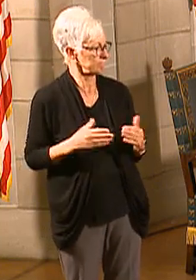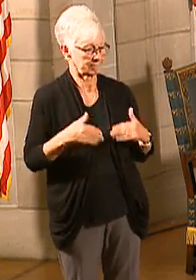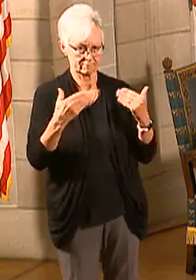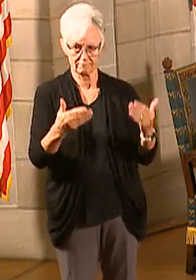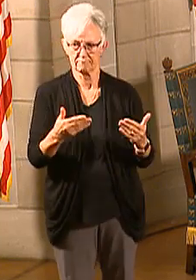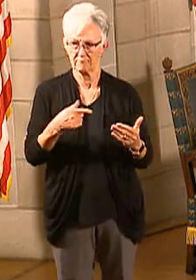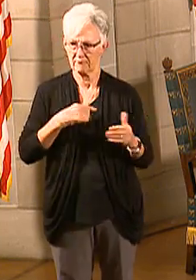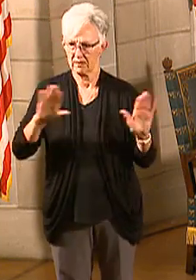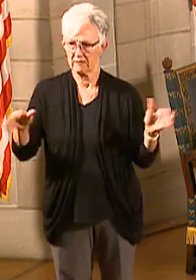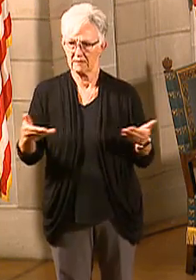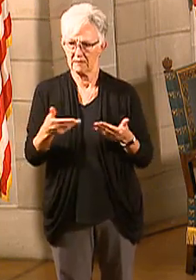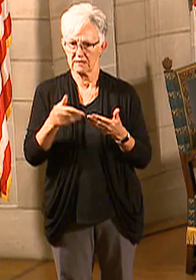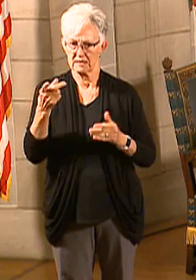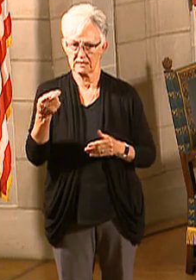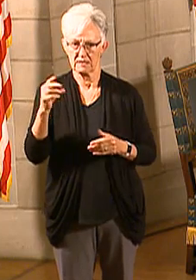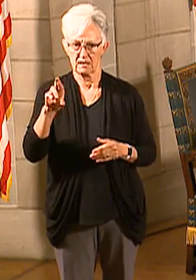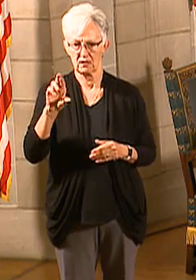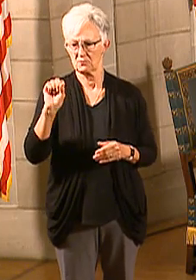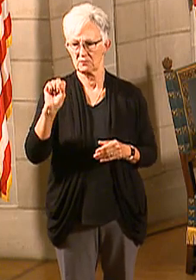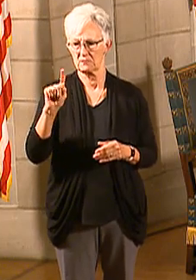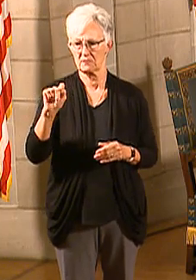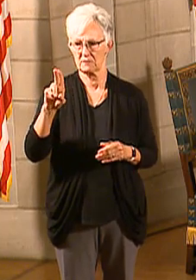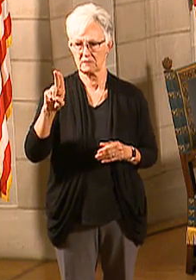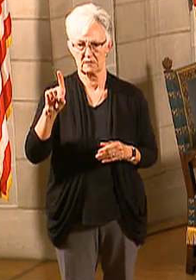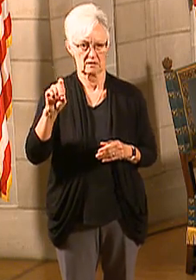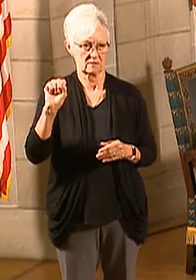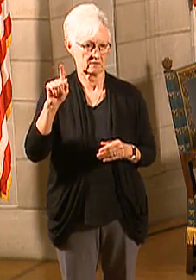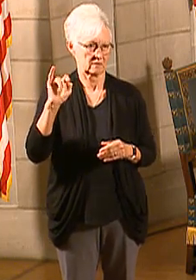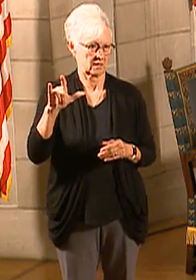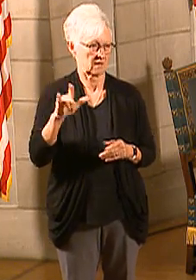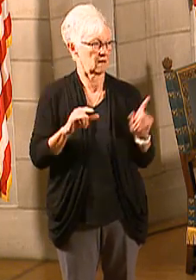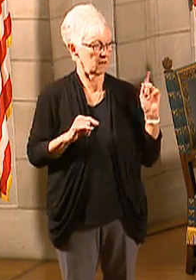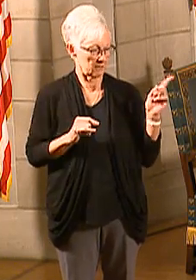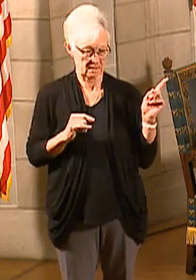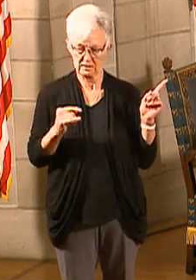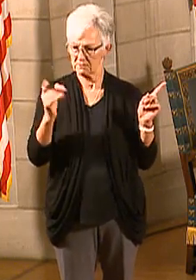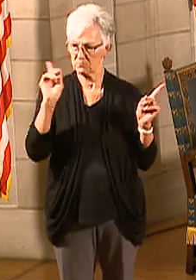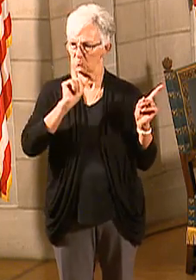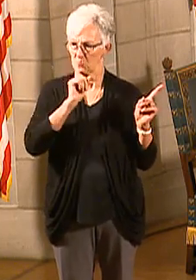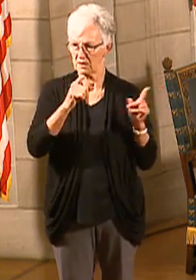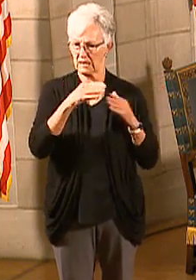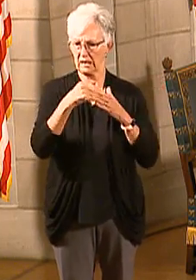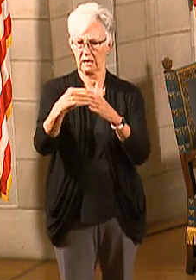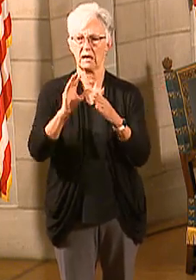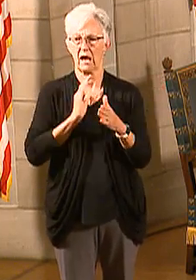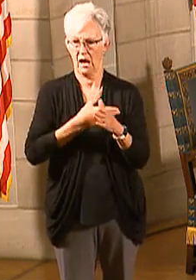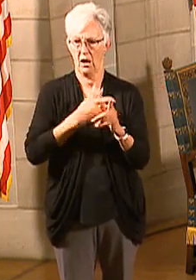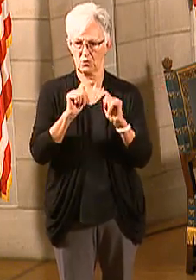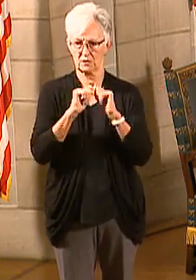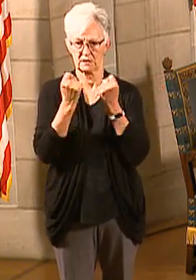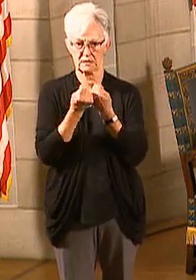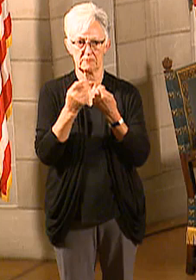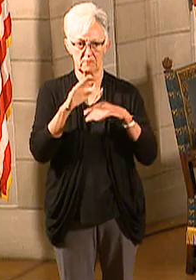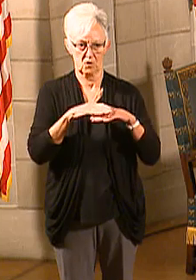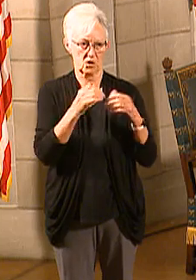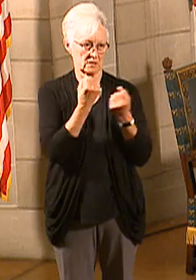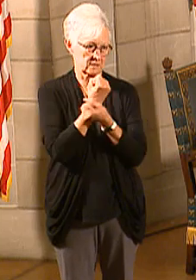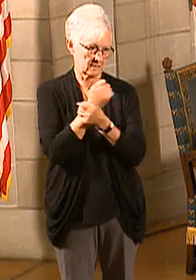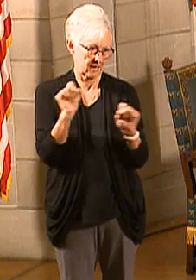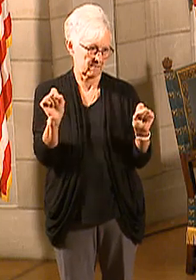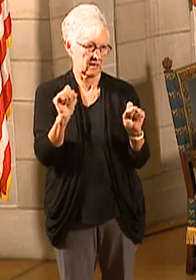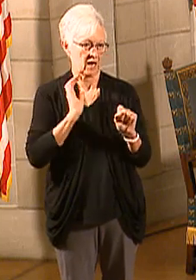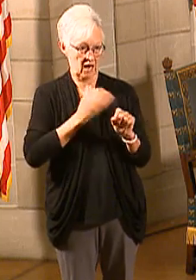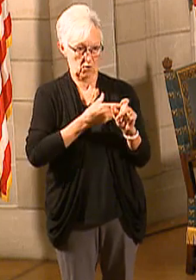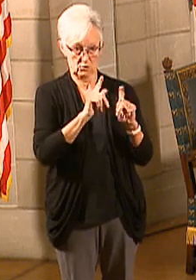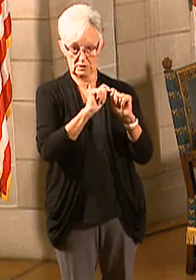Dr. Studstill, who is really shepherding our team in protection and safety, and once again, thank our team that is here